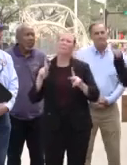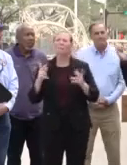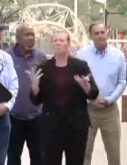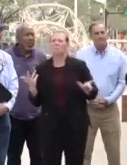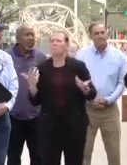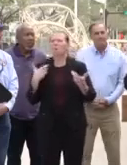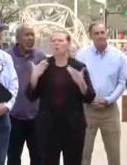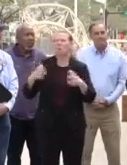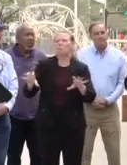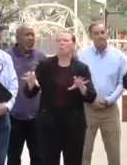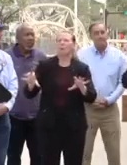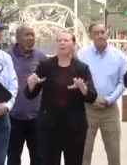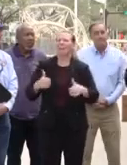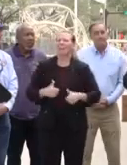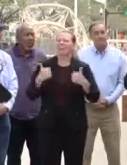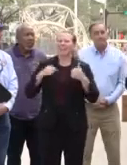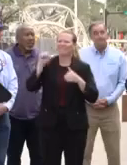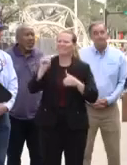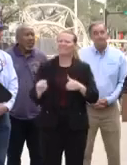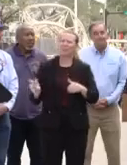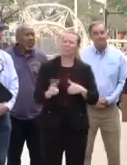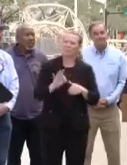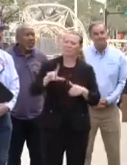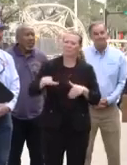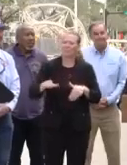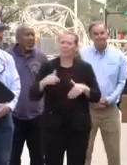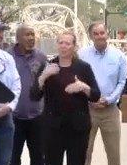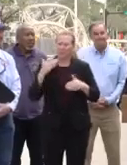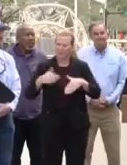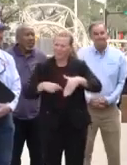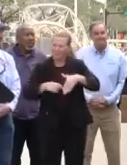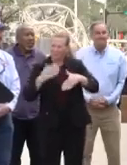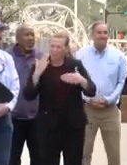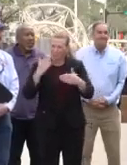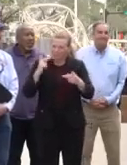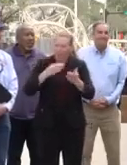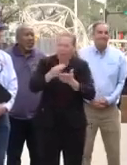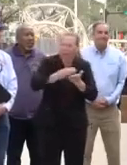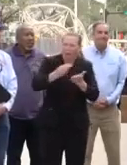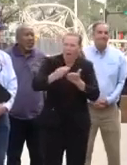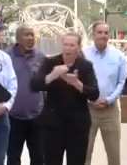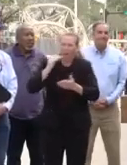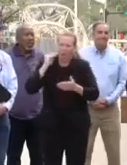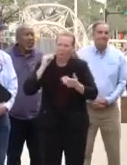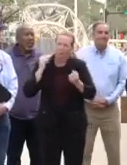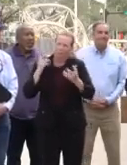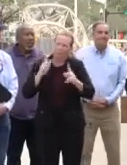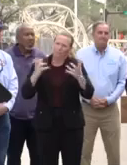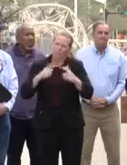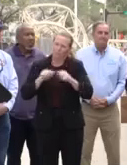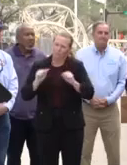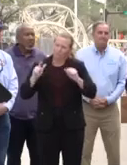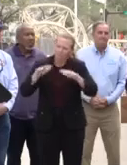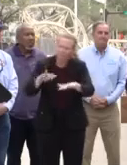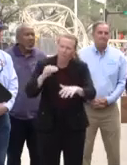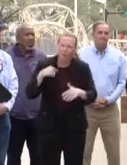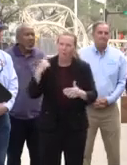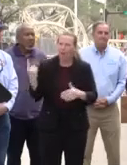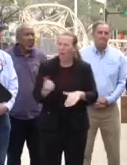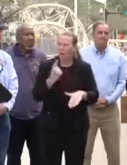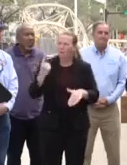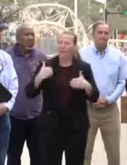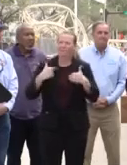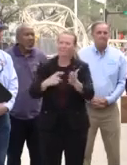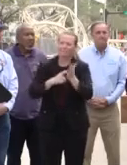2 weeks, you had like people buying up homes. I mean, people wanted to get down there. So I think that there's always going to be a demand to live in a beautiful part